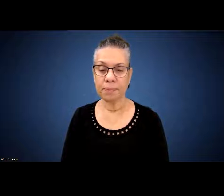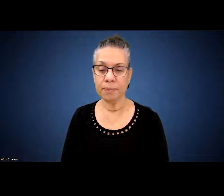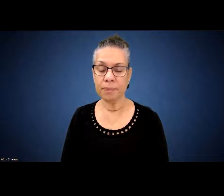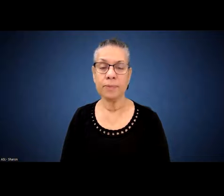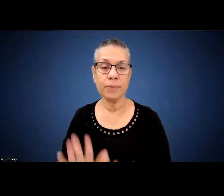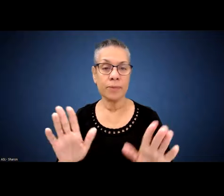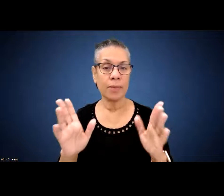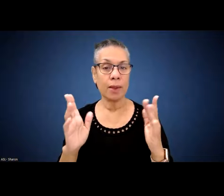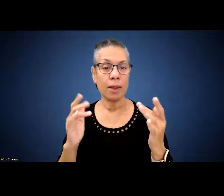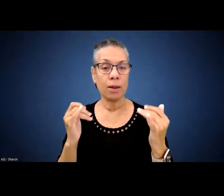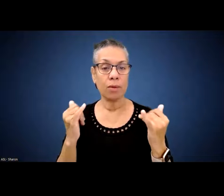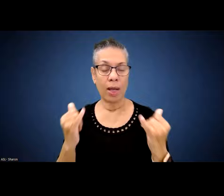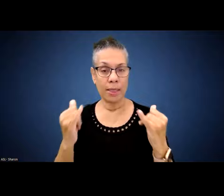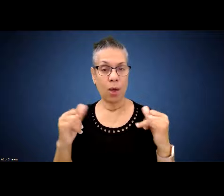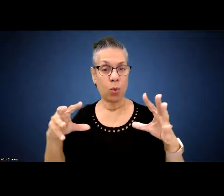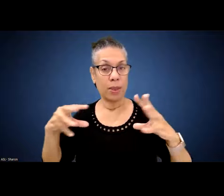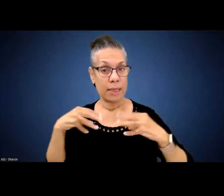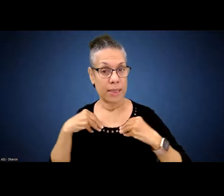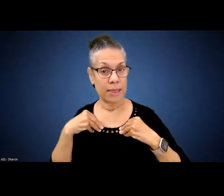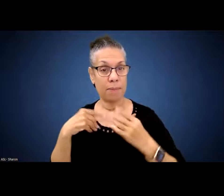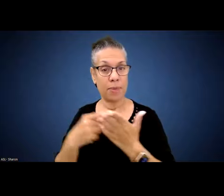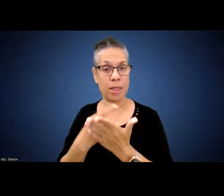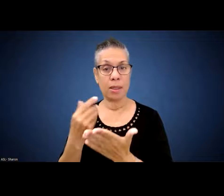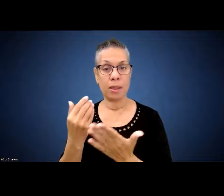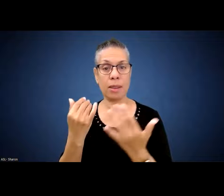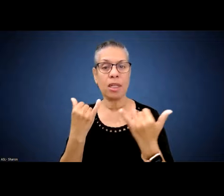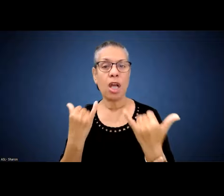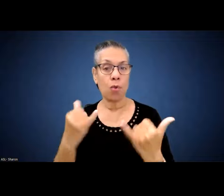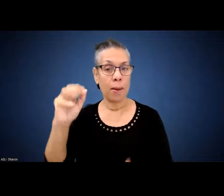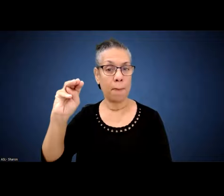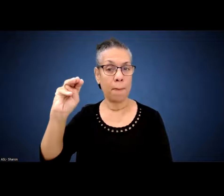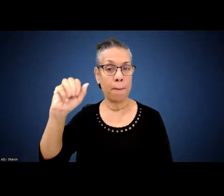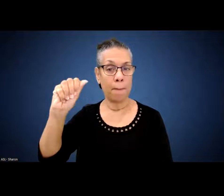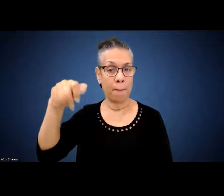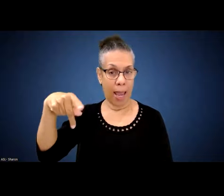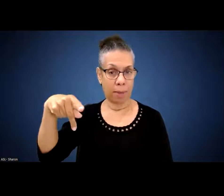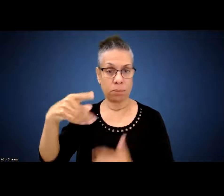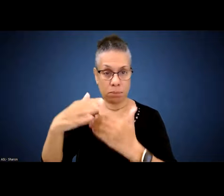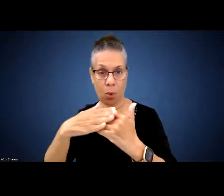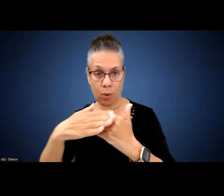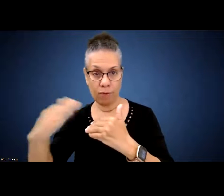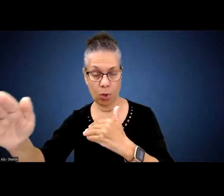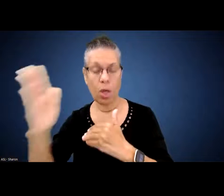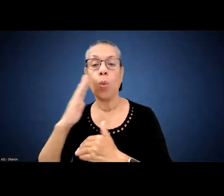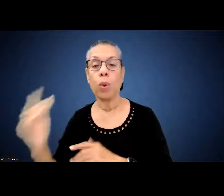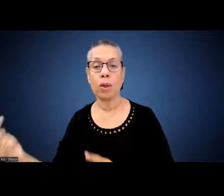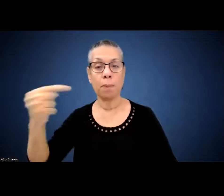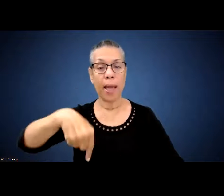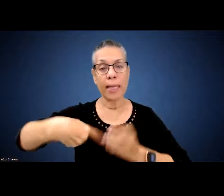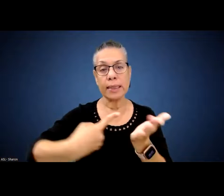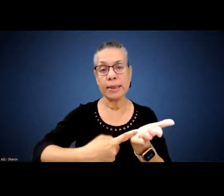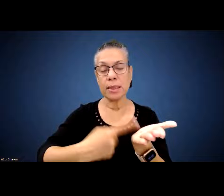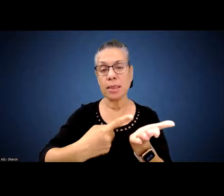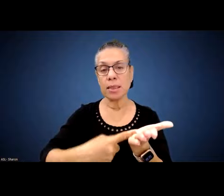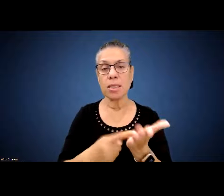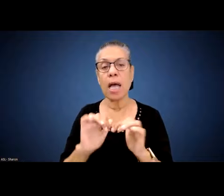we are adopting these maps, the update going forward, and we will return to the discussion of how